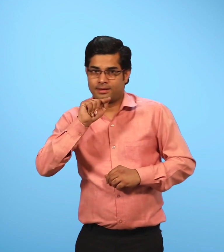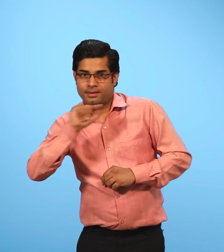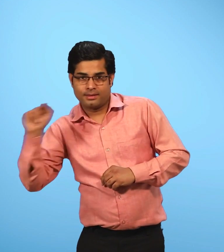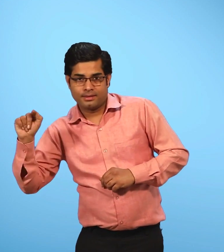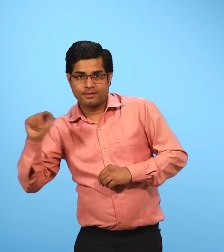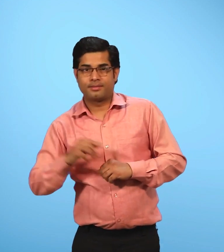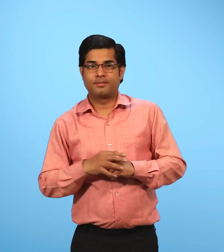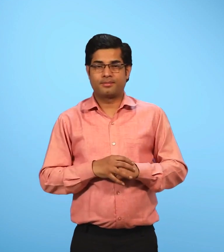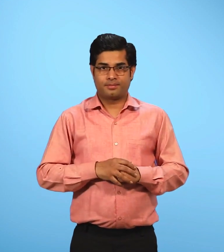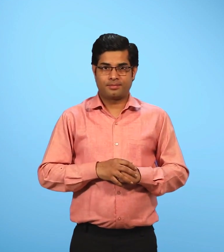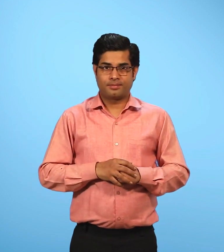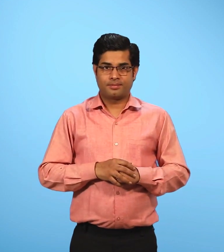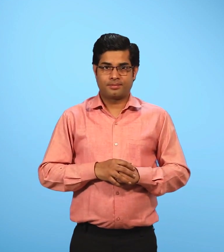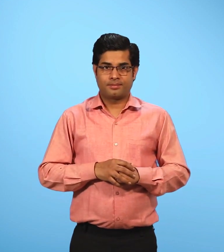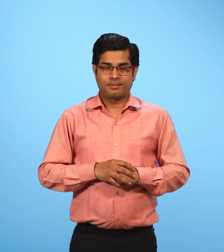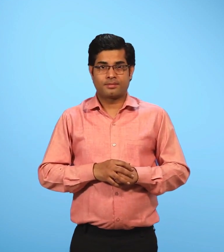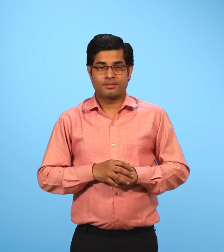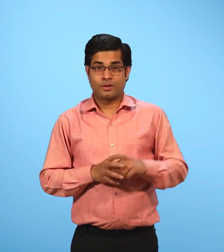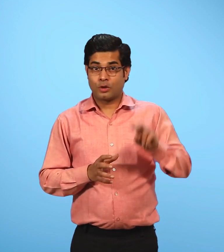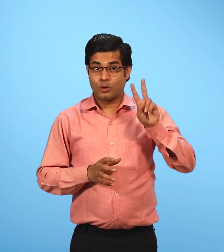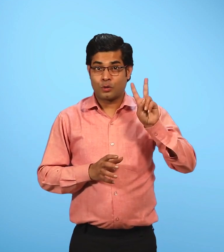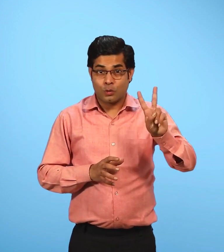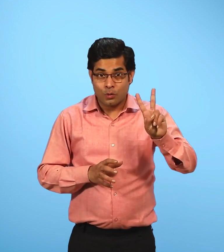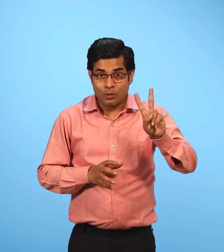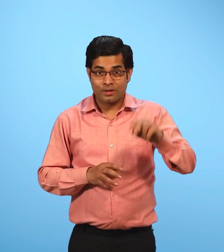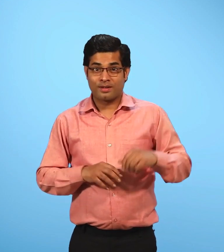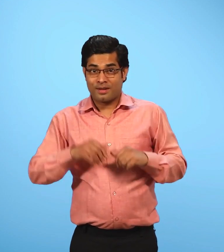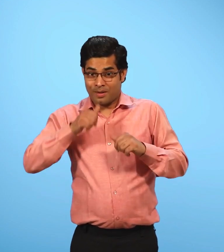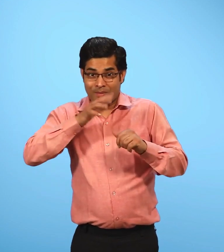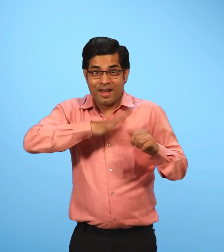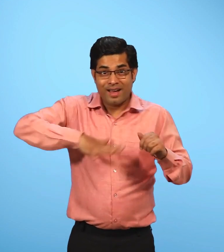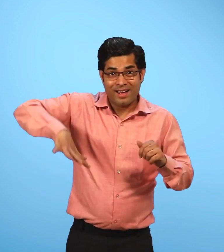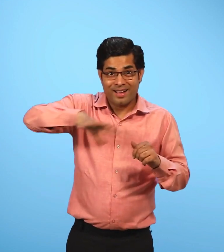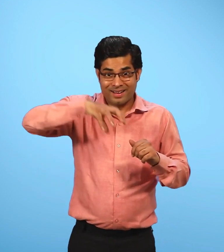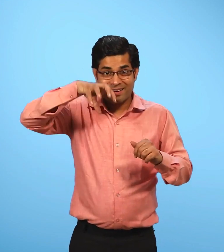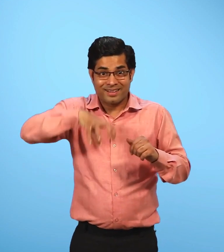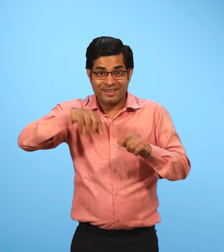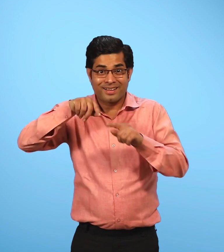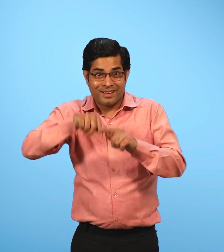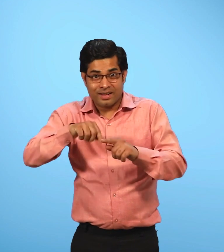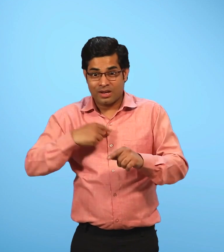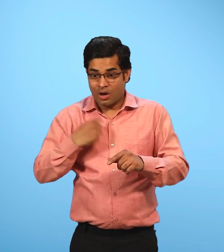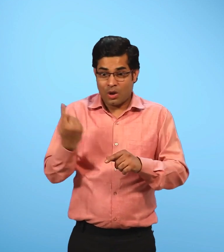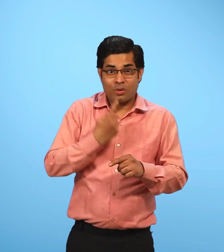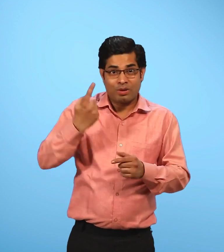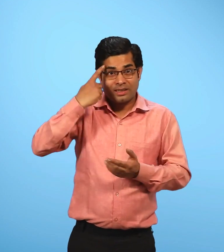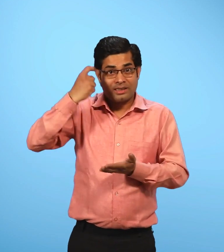Was afraid I now. Blank.